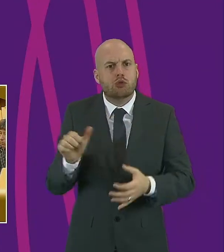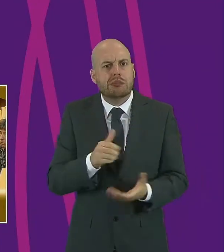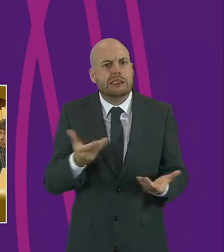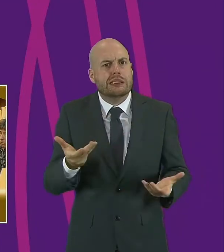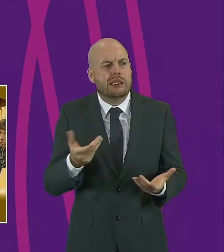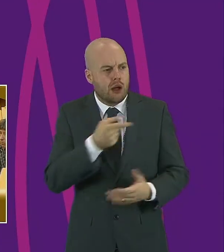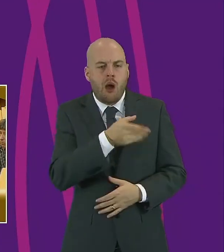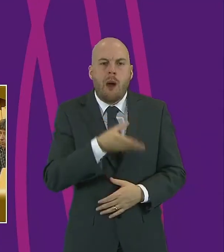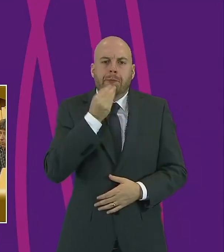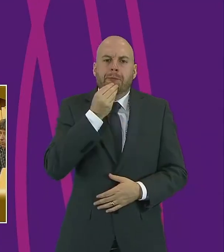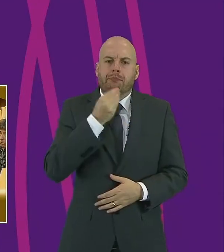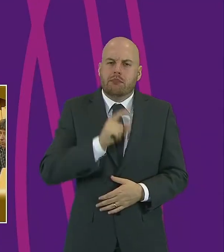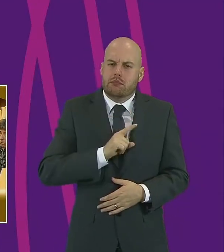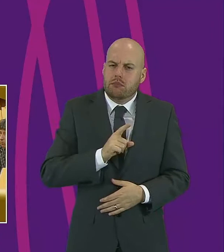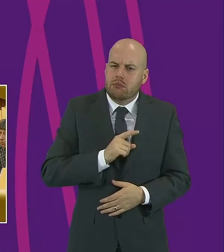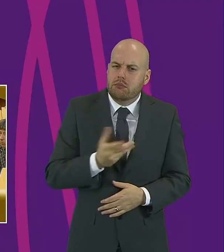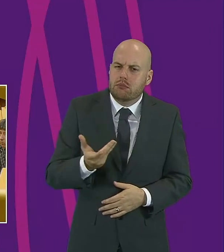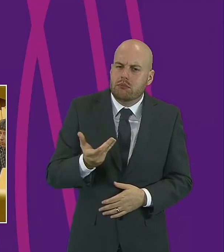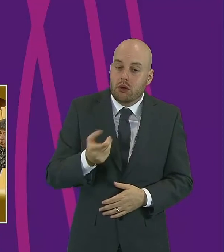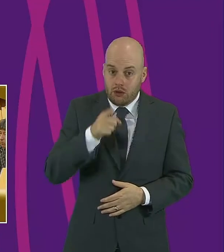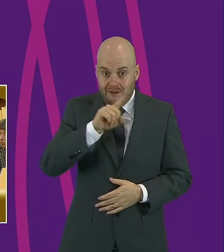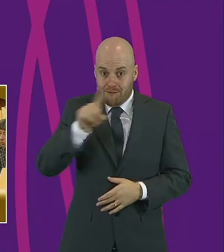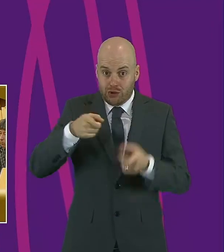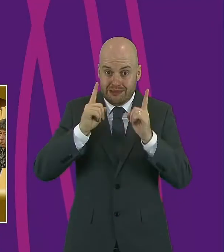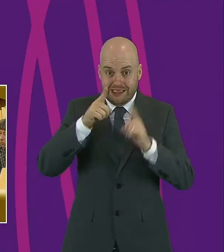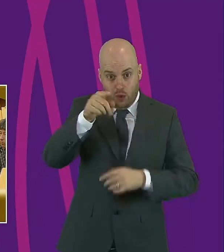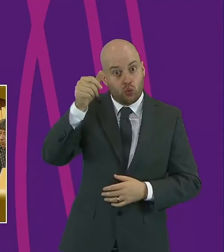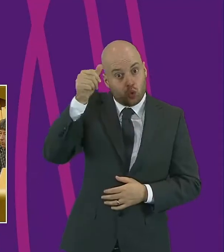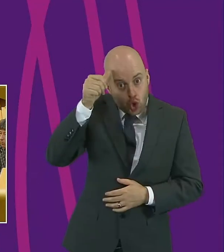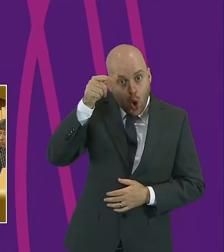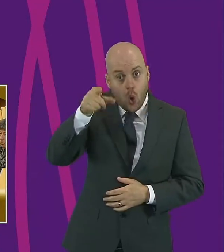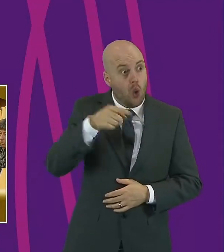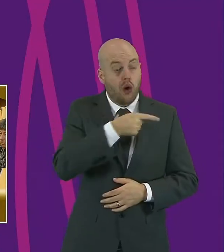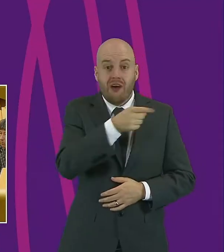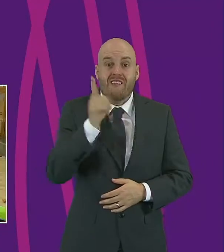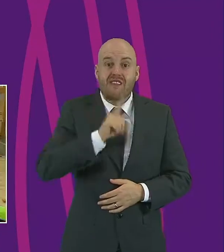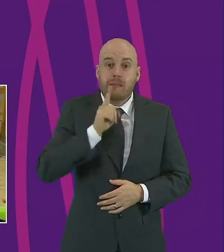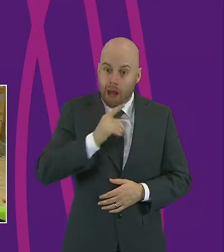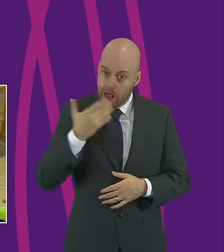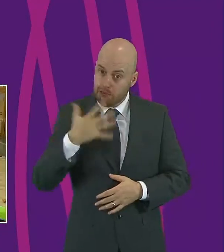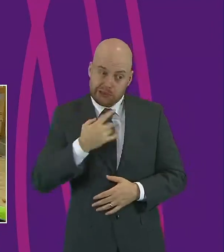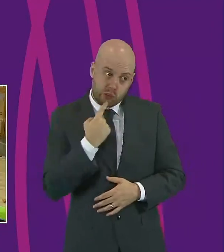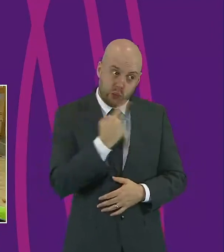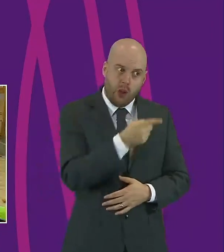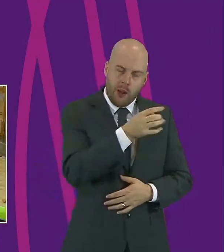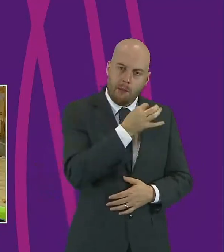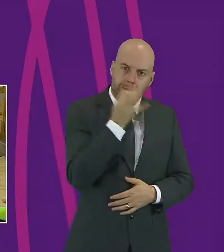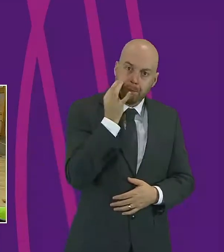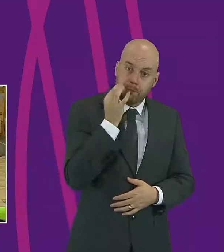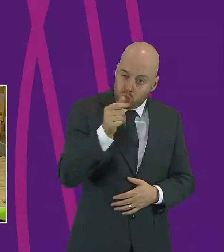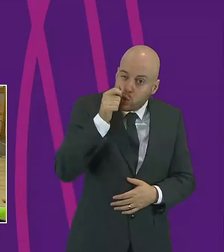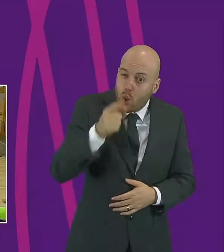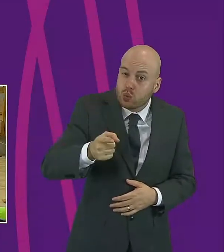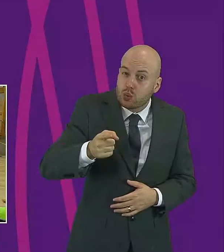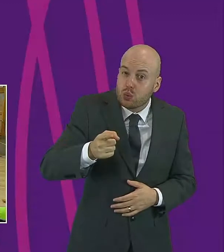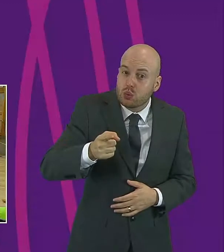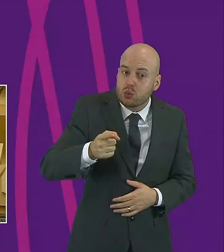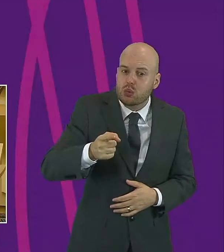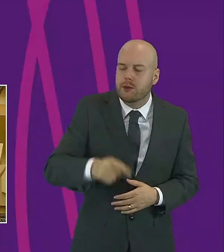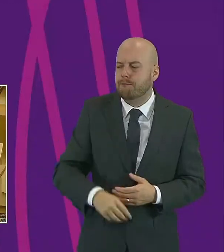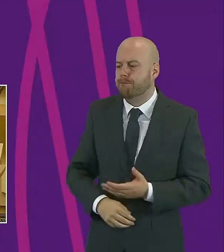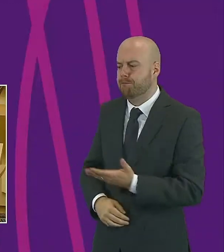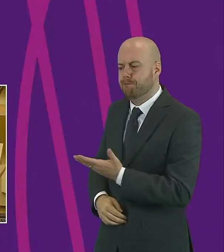aware of female civil servants being given that advice? First Minister. No, I wasn't. I will answer